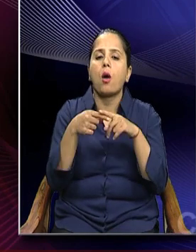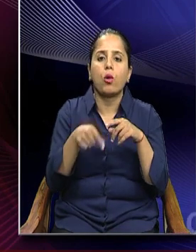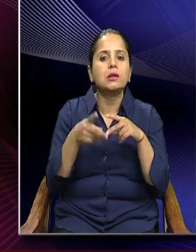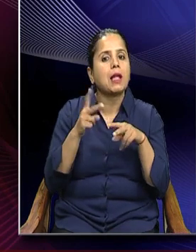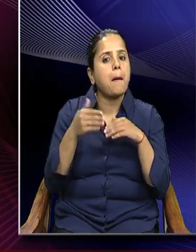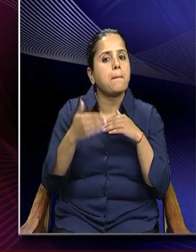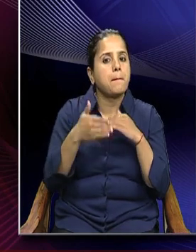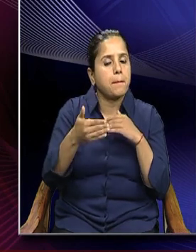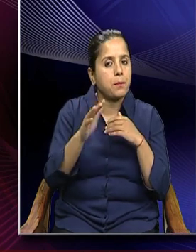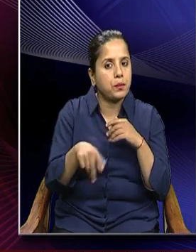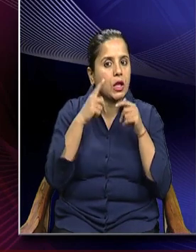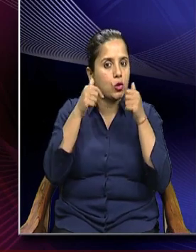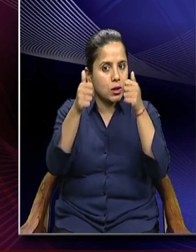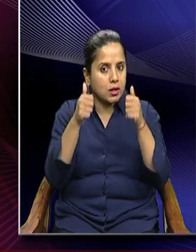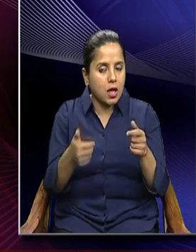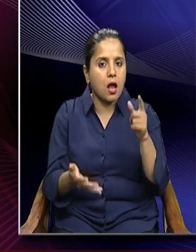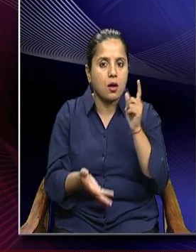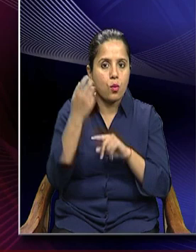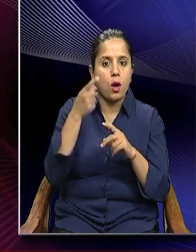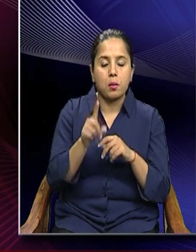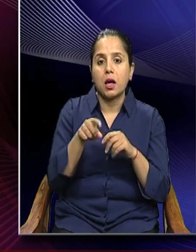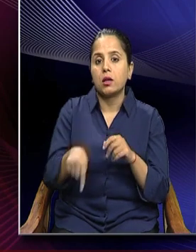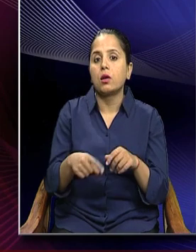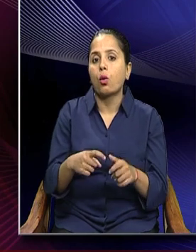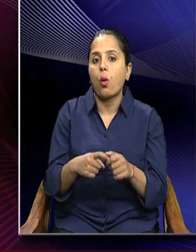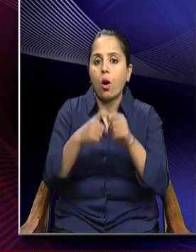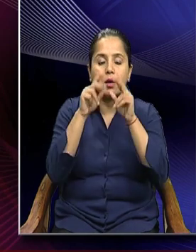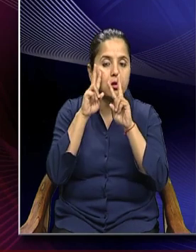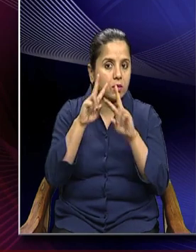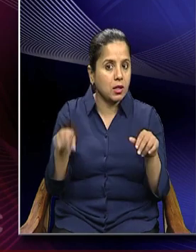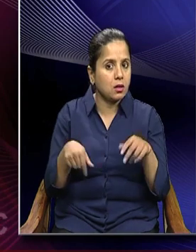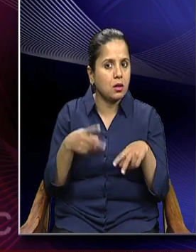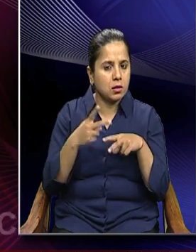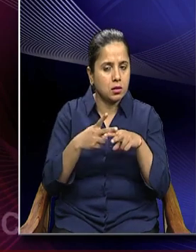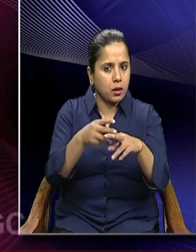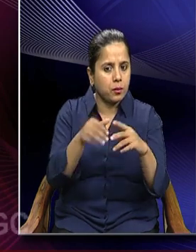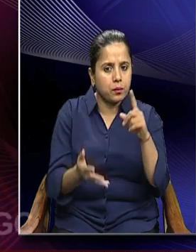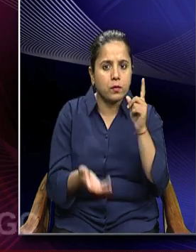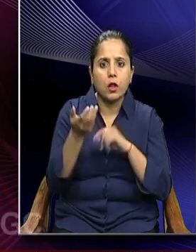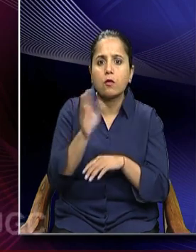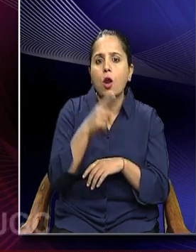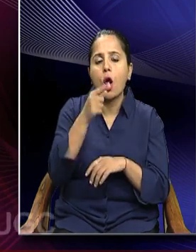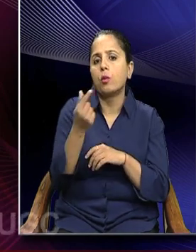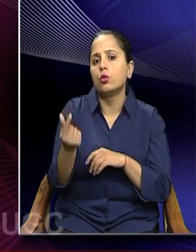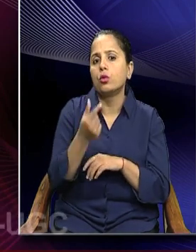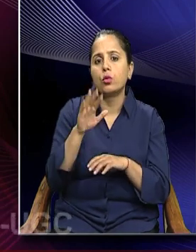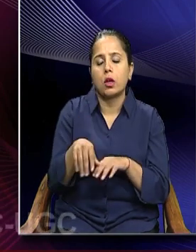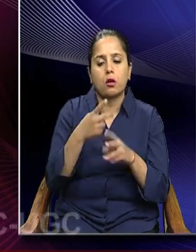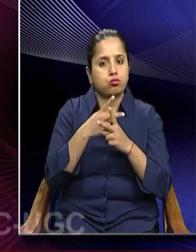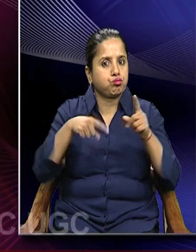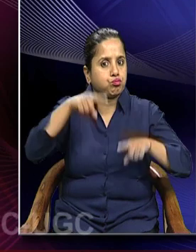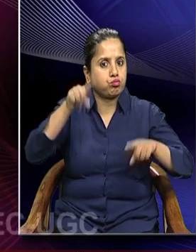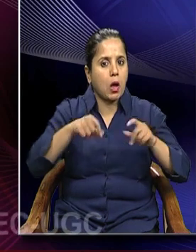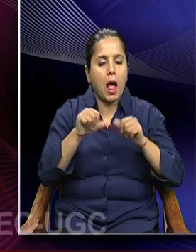consistency in results and findings, but in qualitative research, consistency is obtained through use of variety of